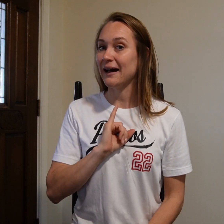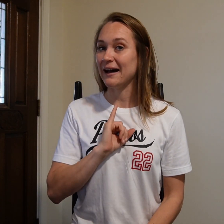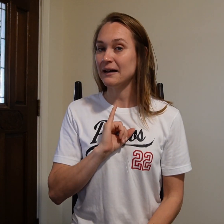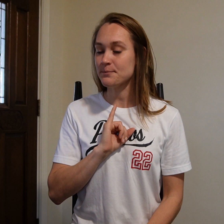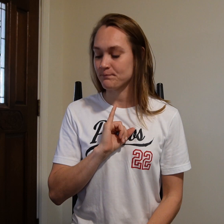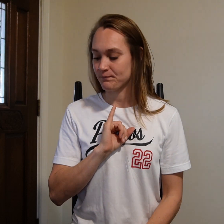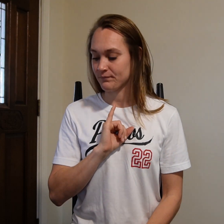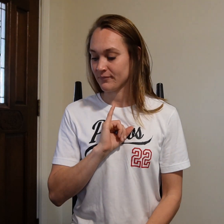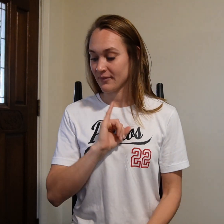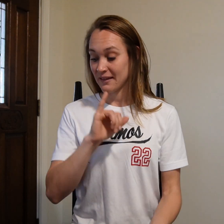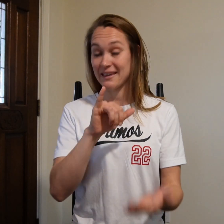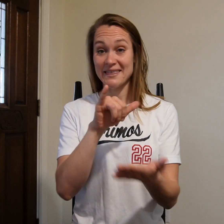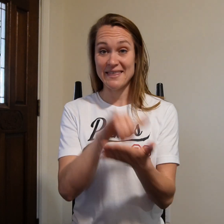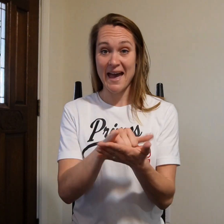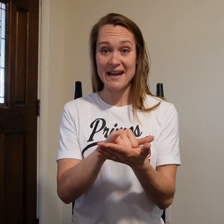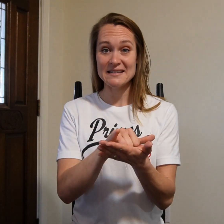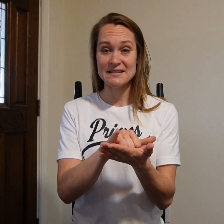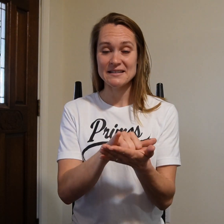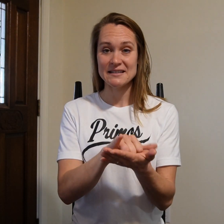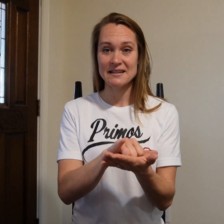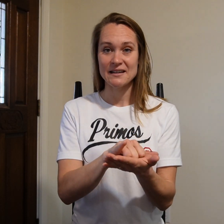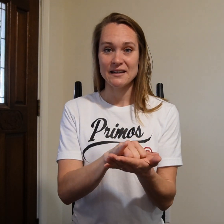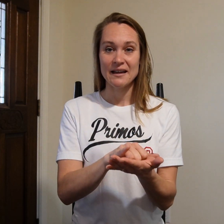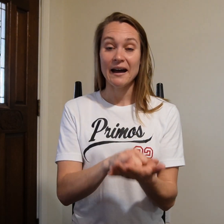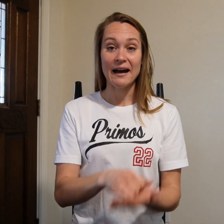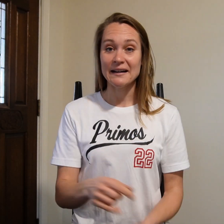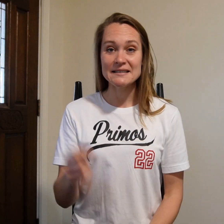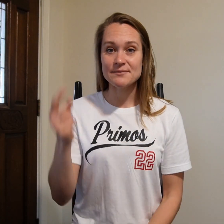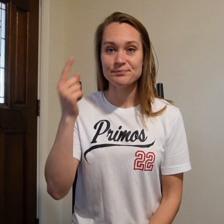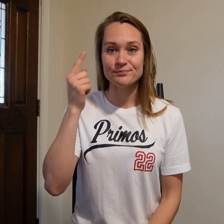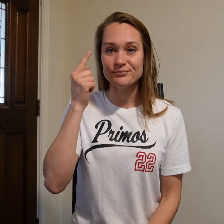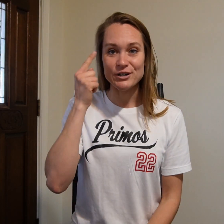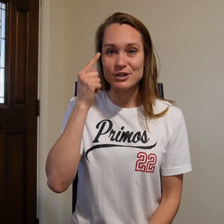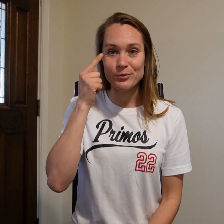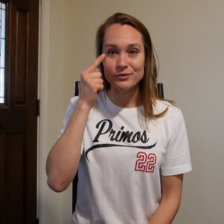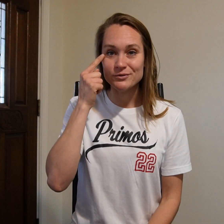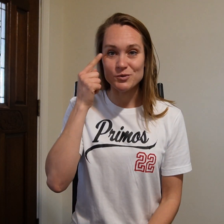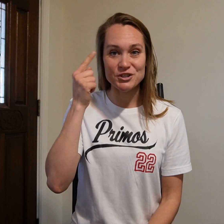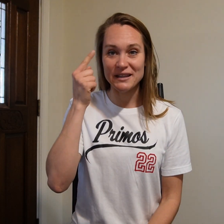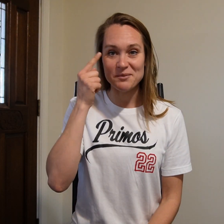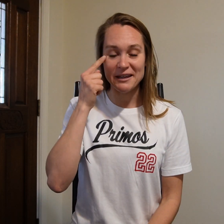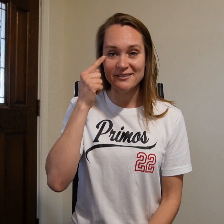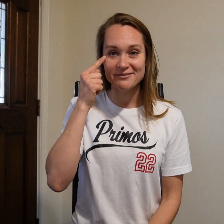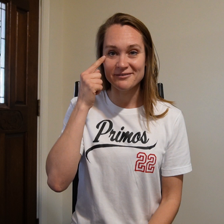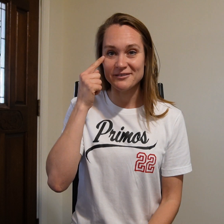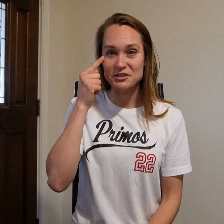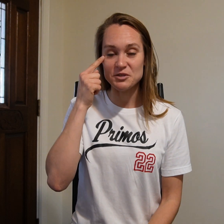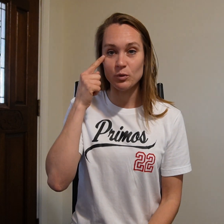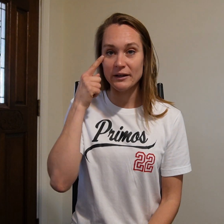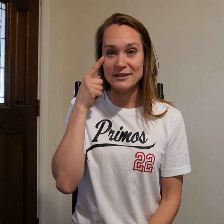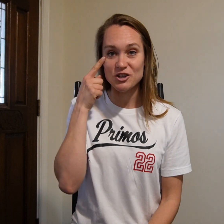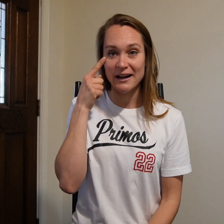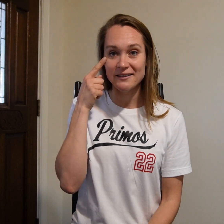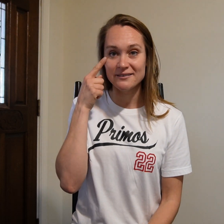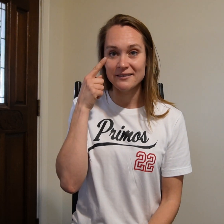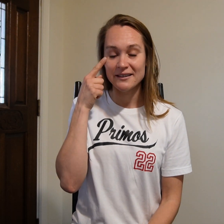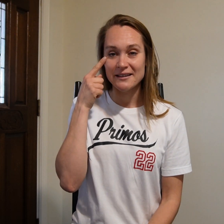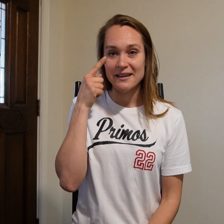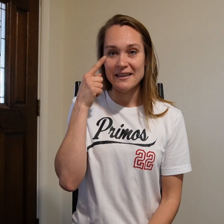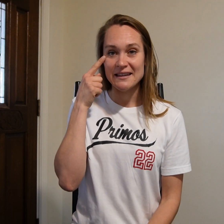I? That. Eyes, very simple. It's what you think it'd be. You're just pointing at your eye. The